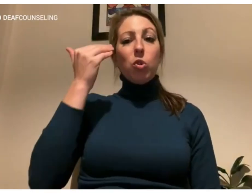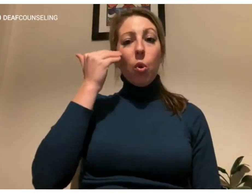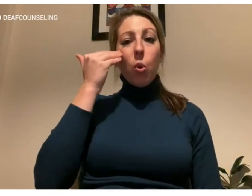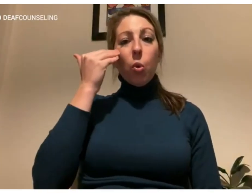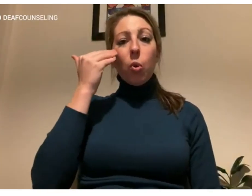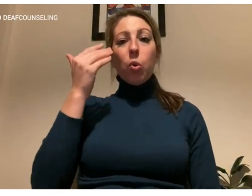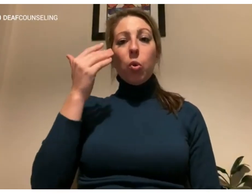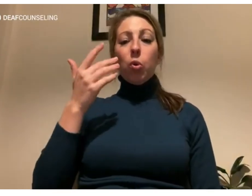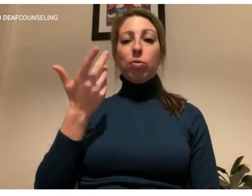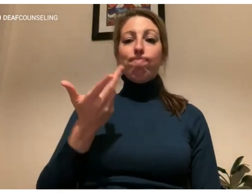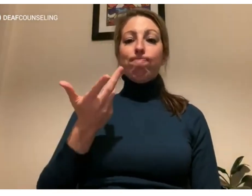and work through it.